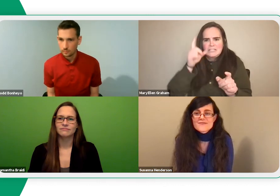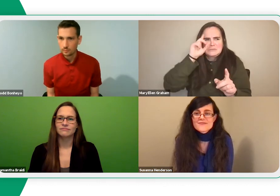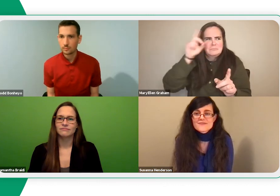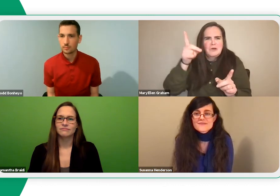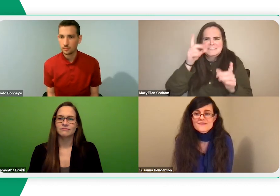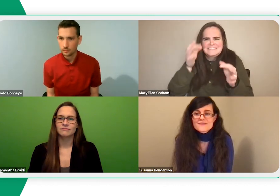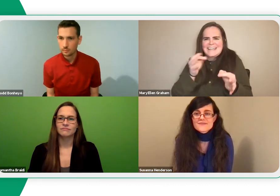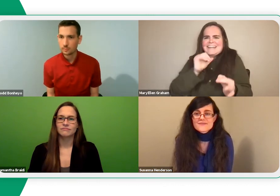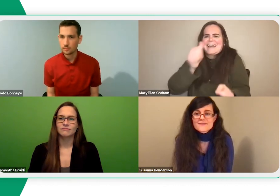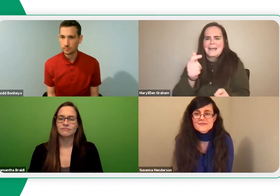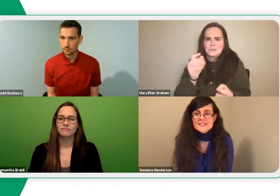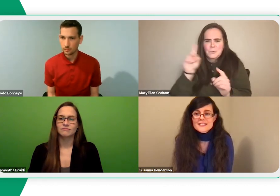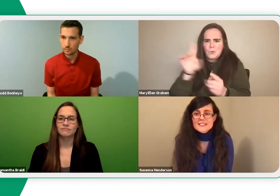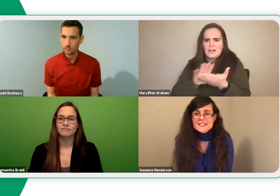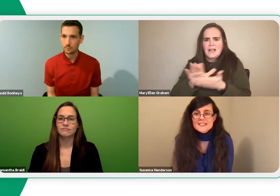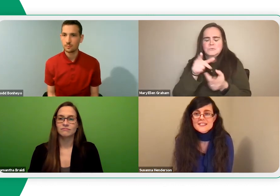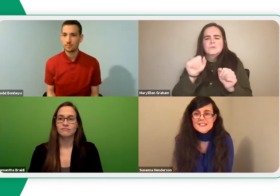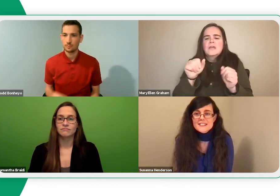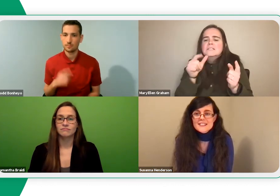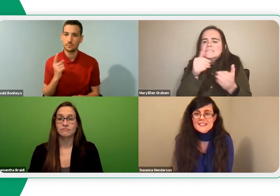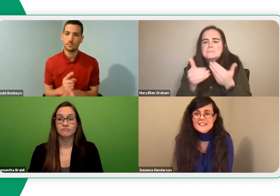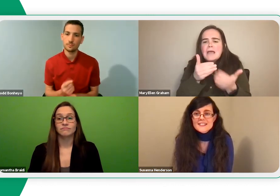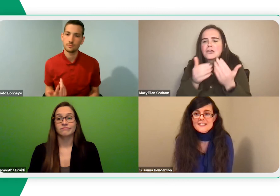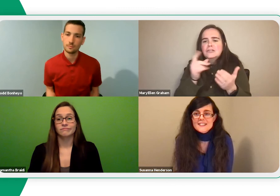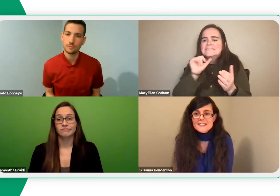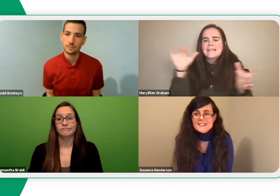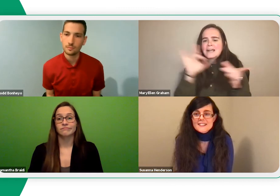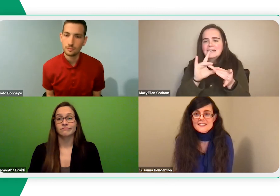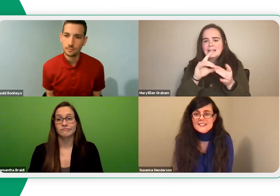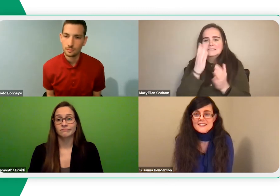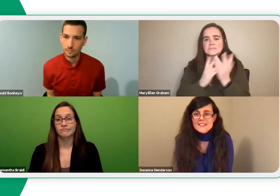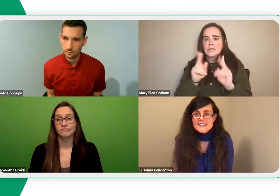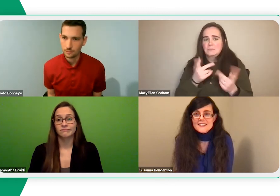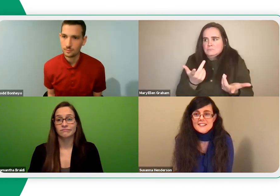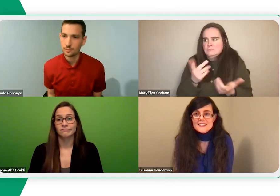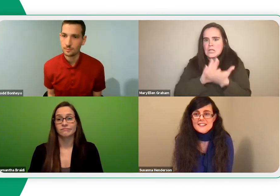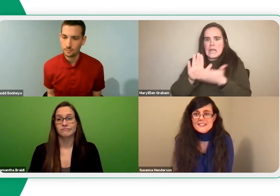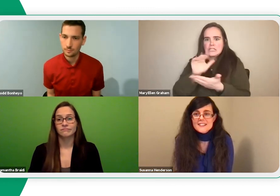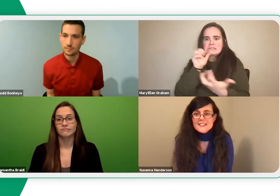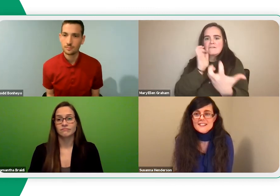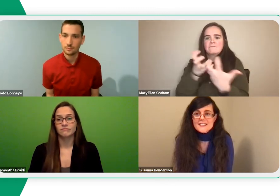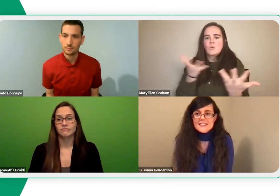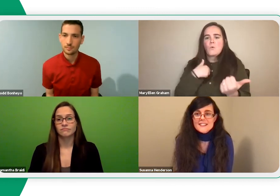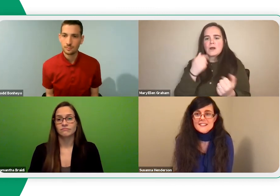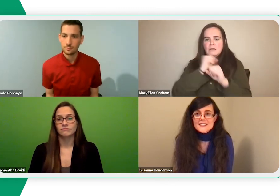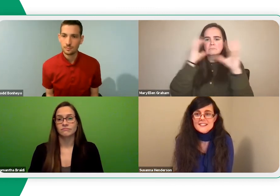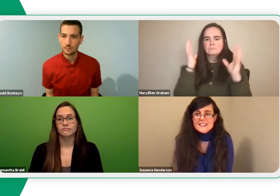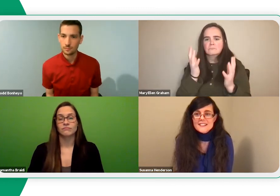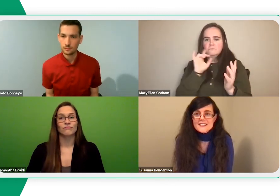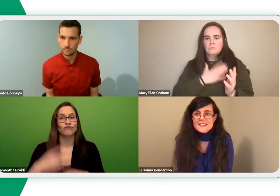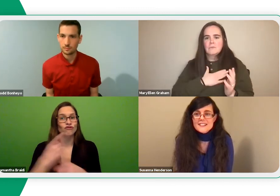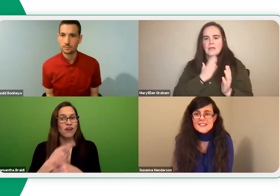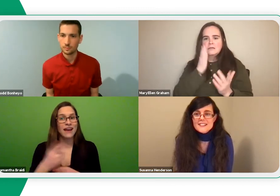Despite that, a lot of people also believe that if you're smart, you must attend college. But intelligence has nothing to do with college. There's no connection there. There's